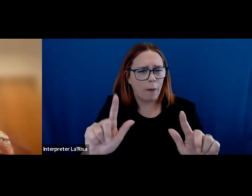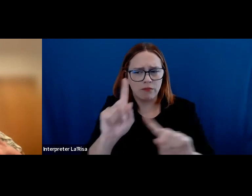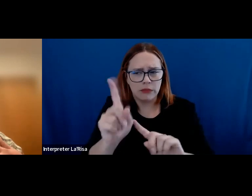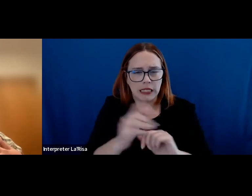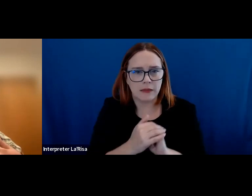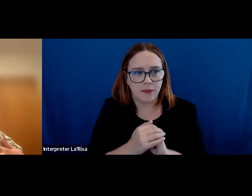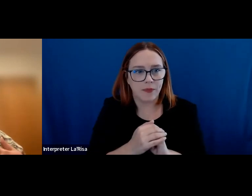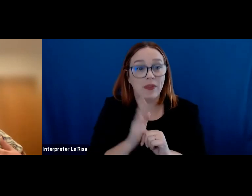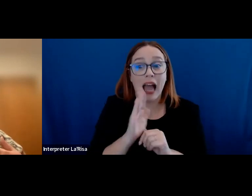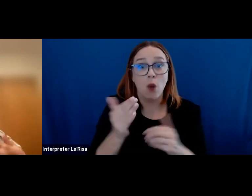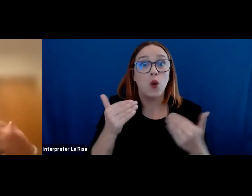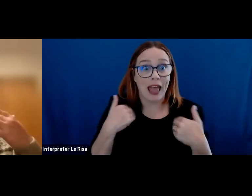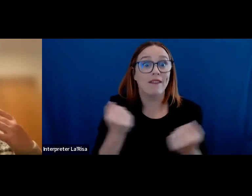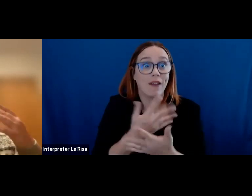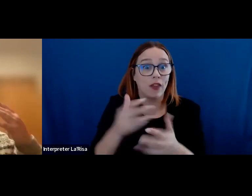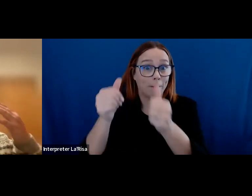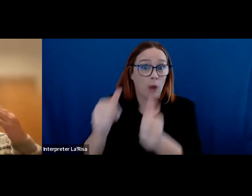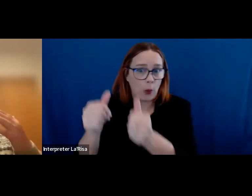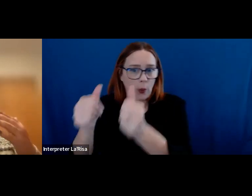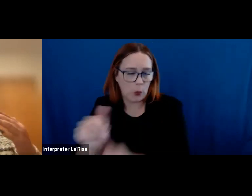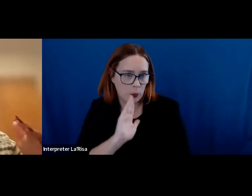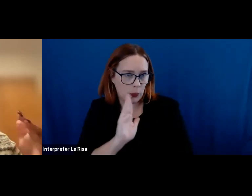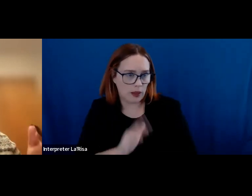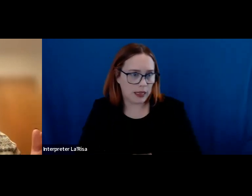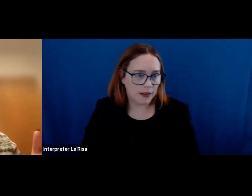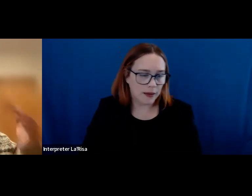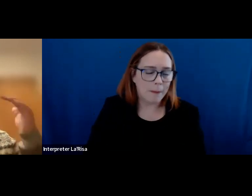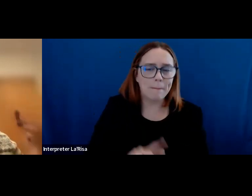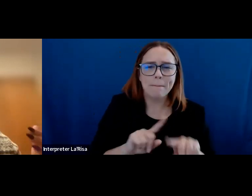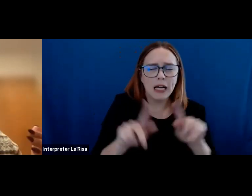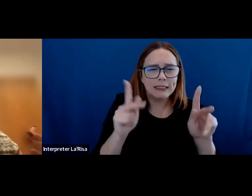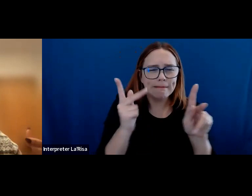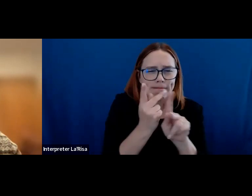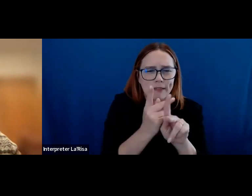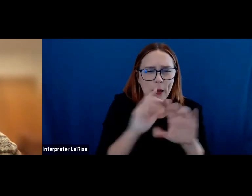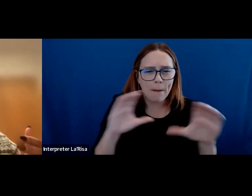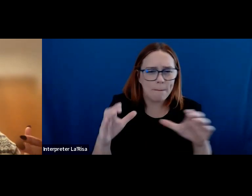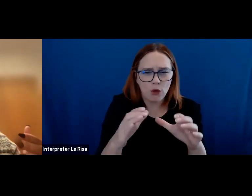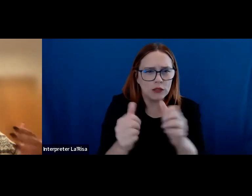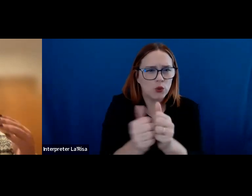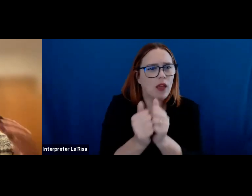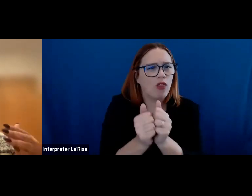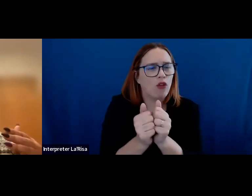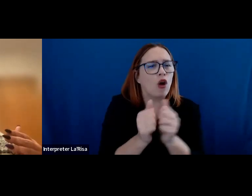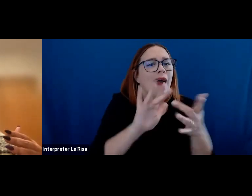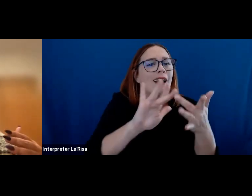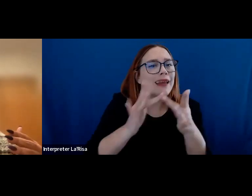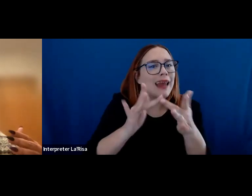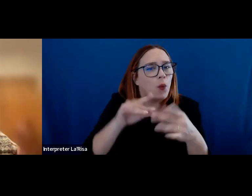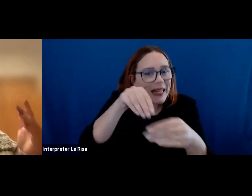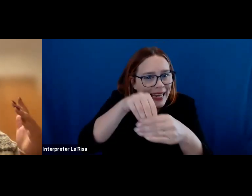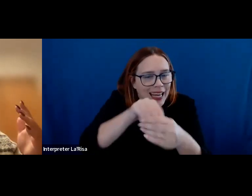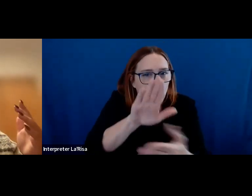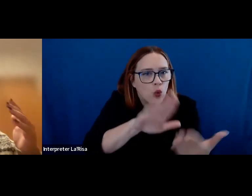I'll have this all linked, but just putting together a network inside of your community is a great place to